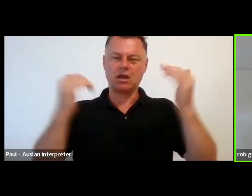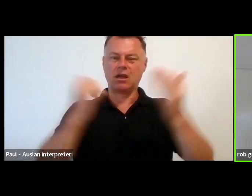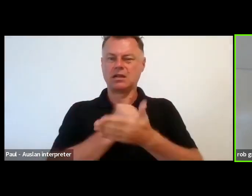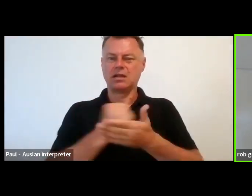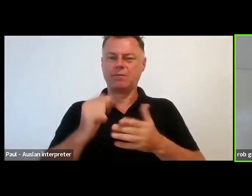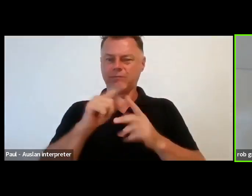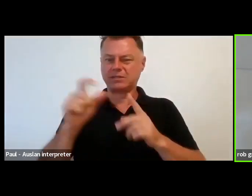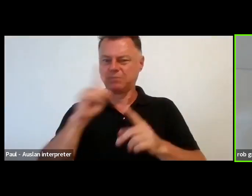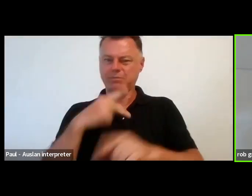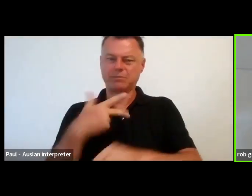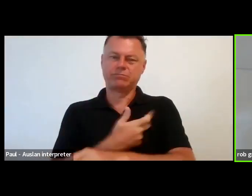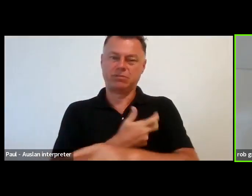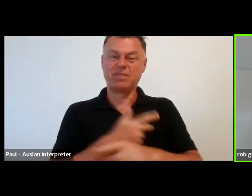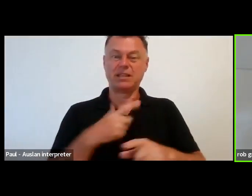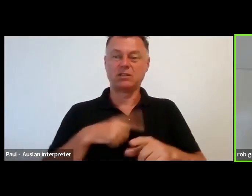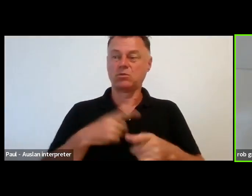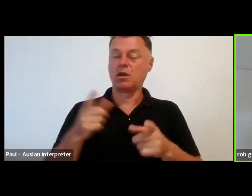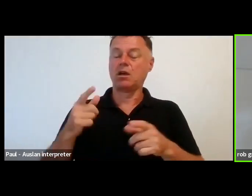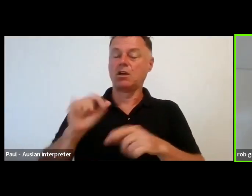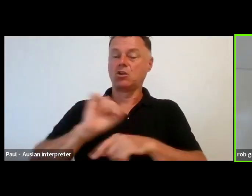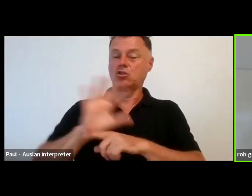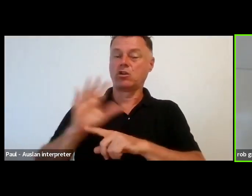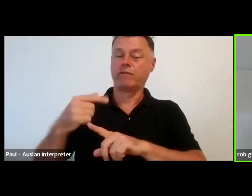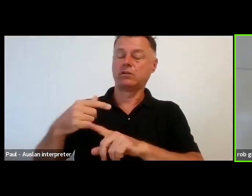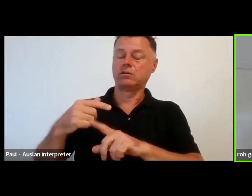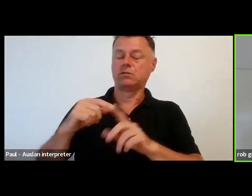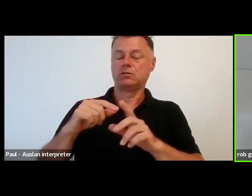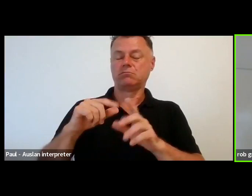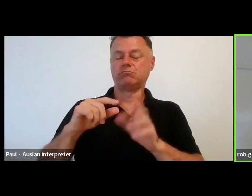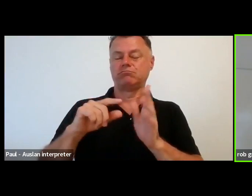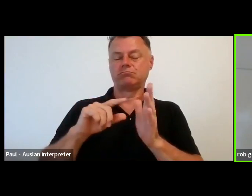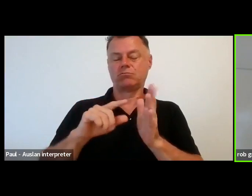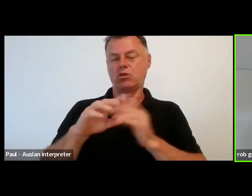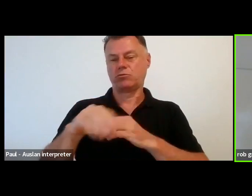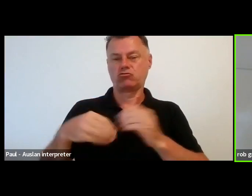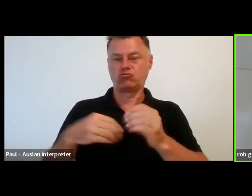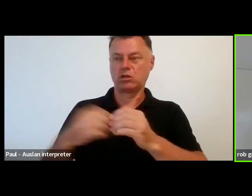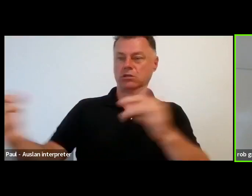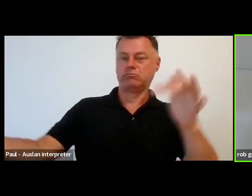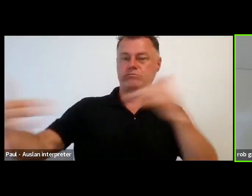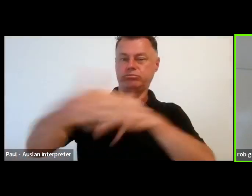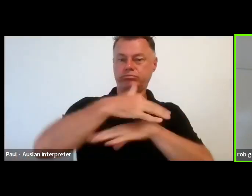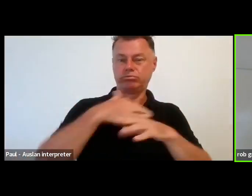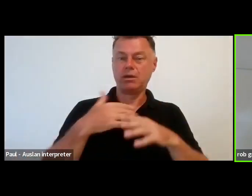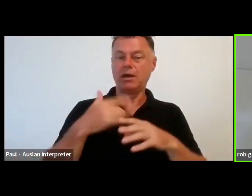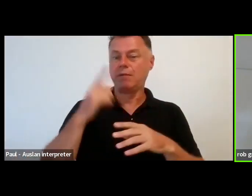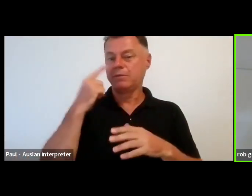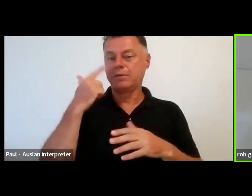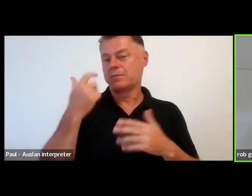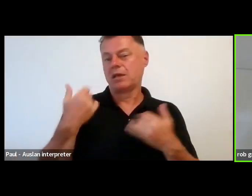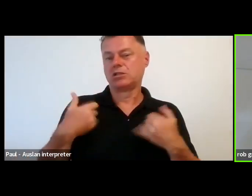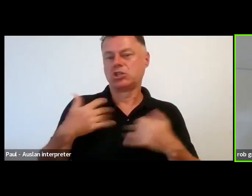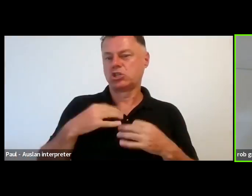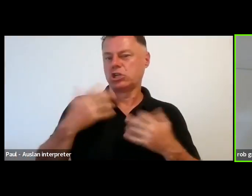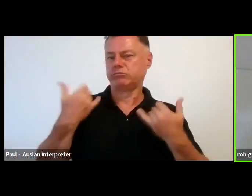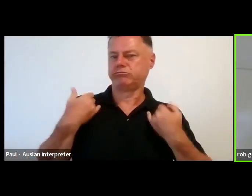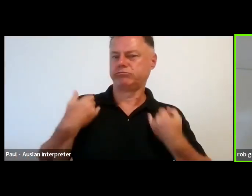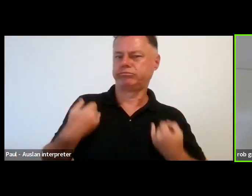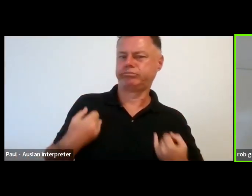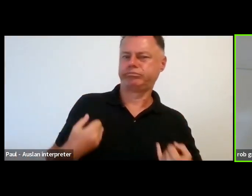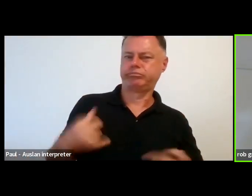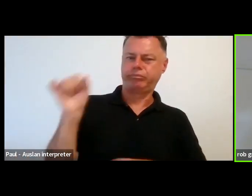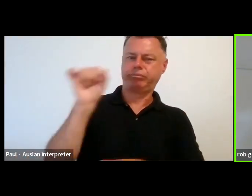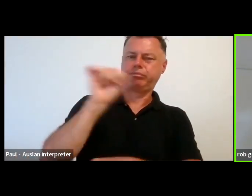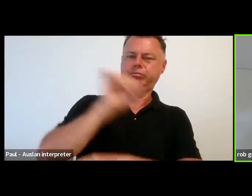a lot of resistance to this virus establishing itself. The other thing we've also learned is how do we test for